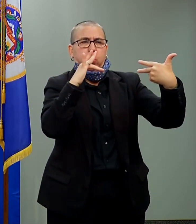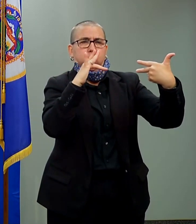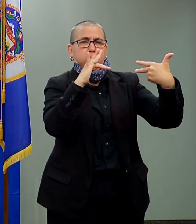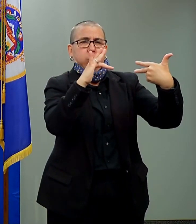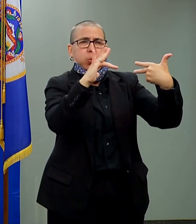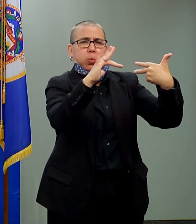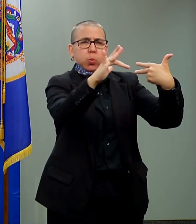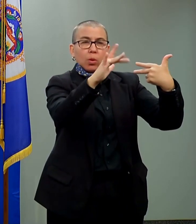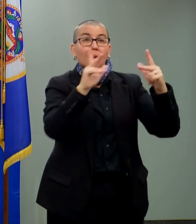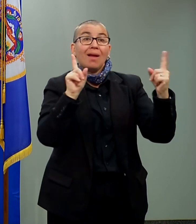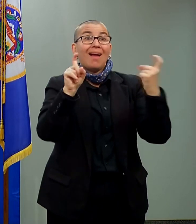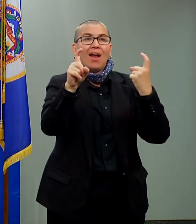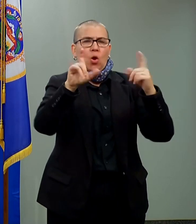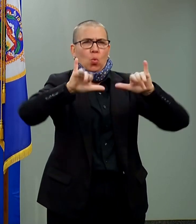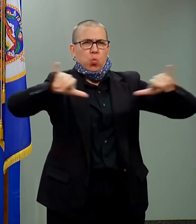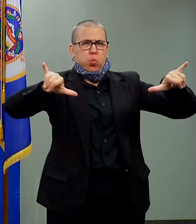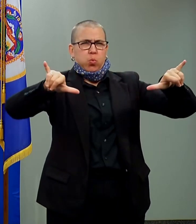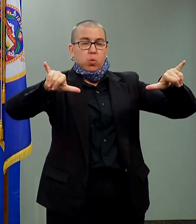to